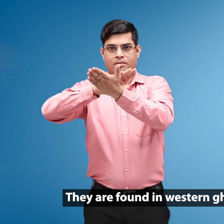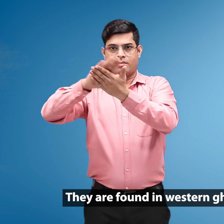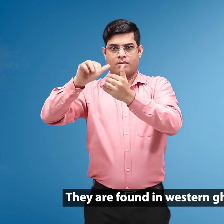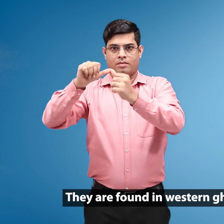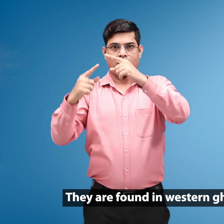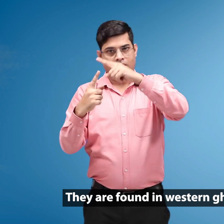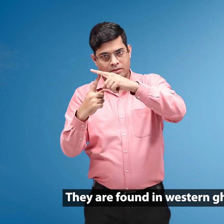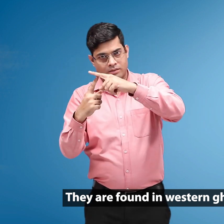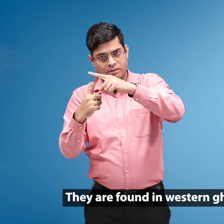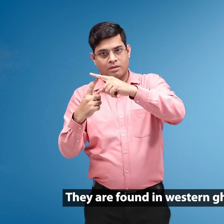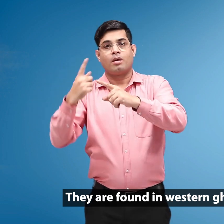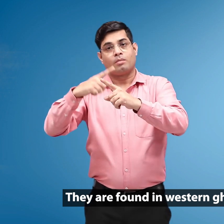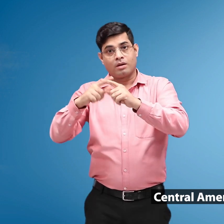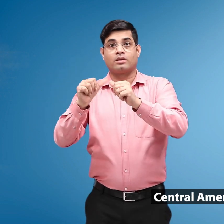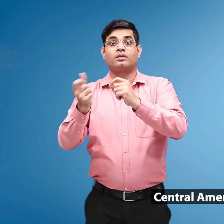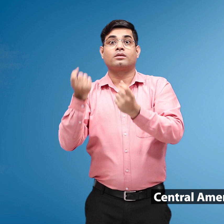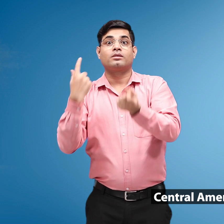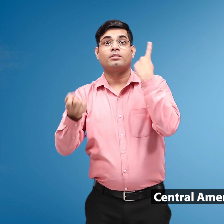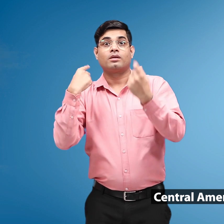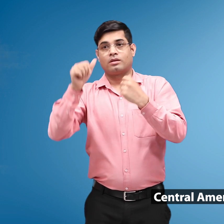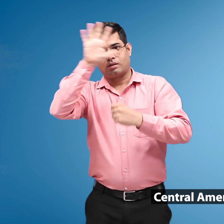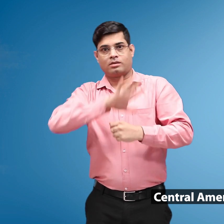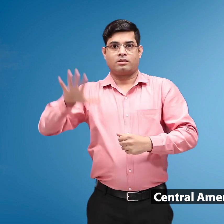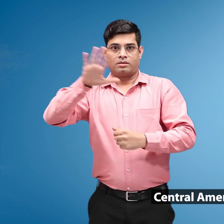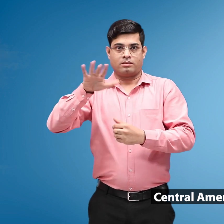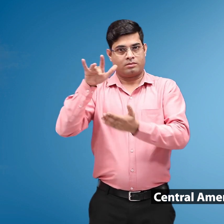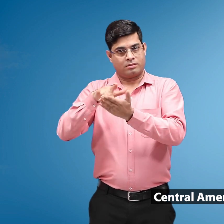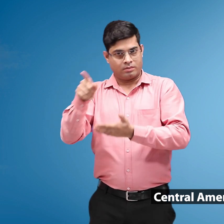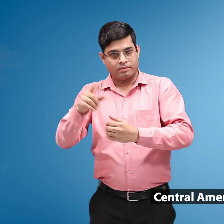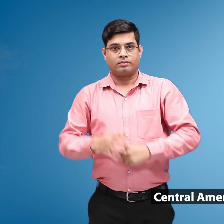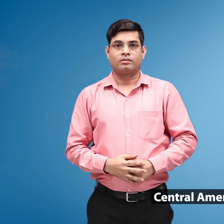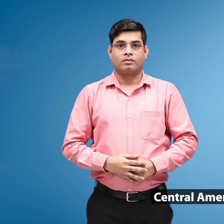Southeast Asia, Central America and Central Africa.